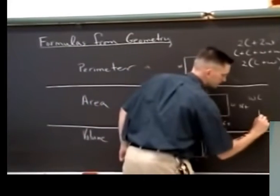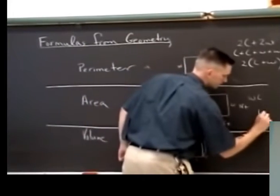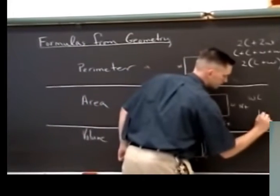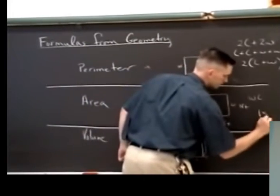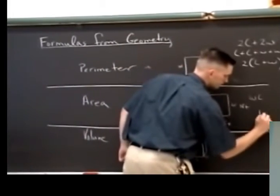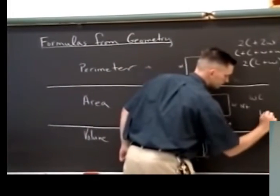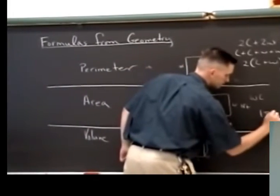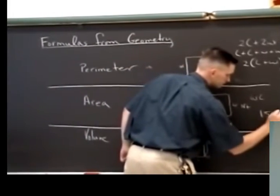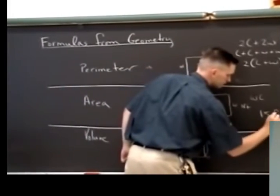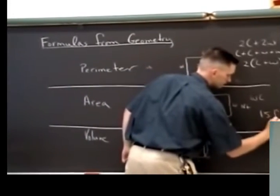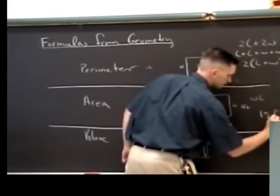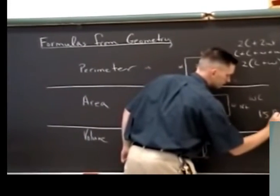answer be? 15, correct.